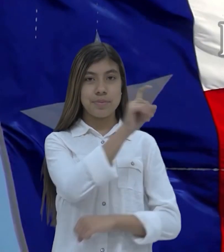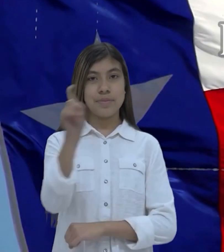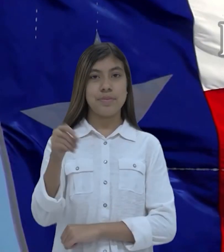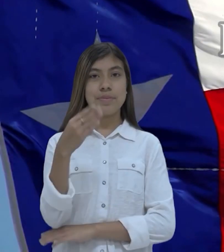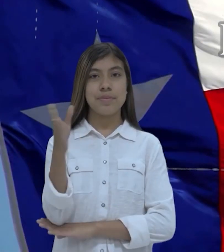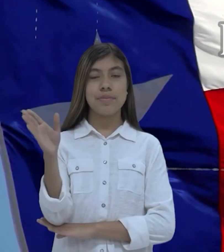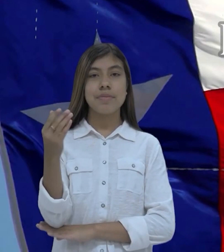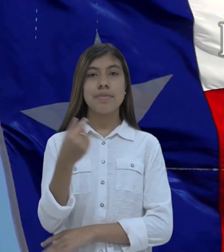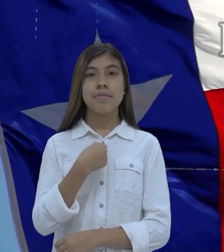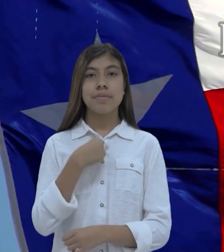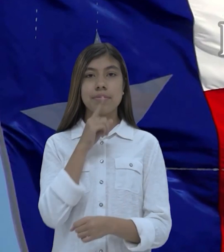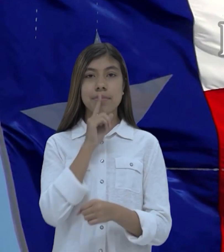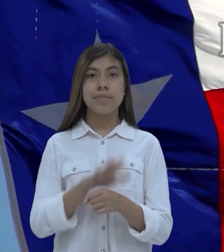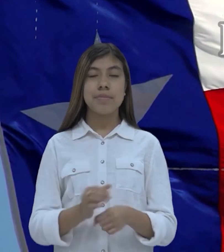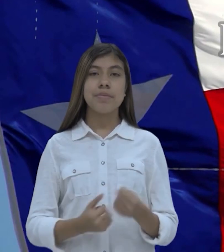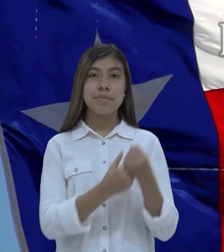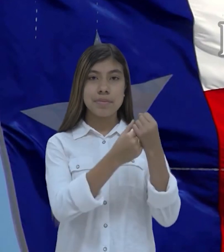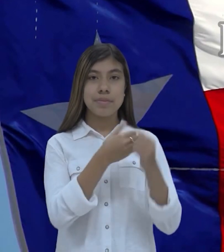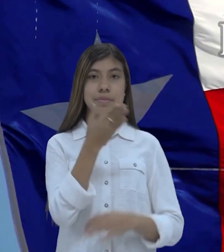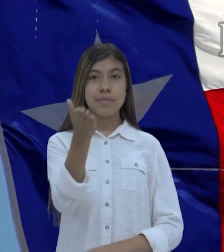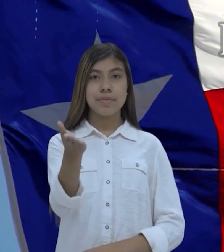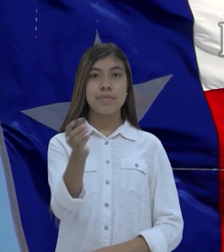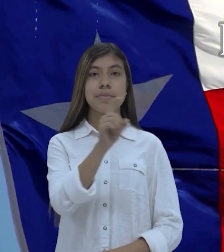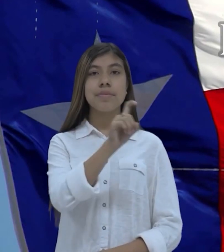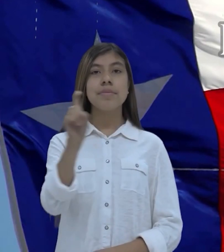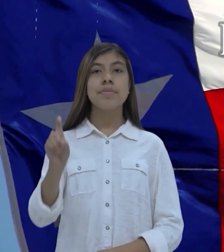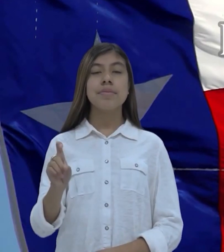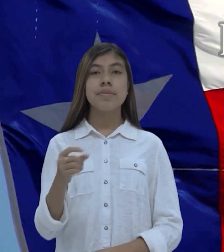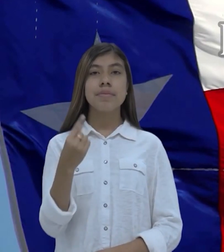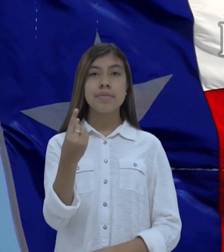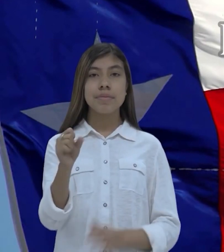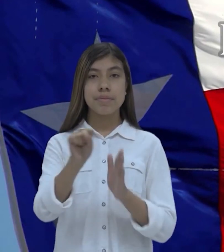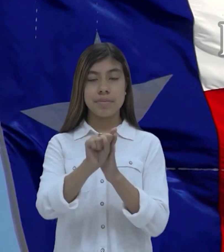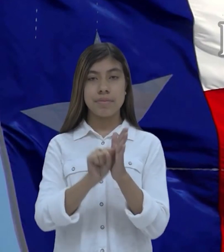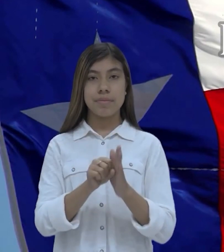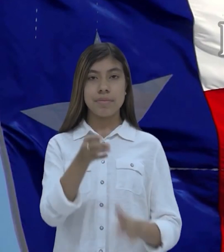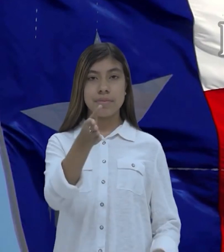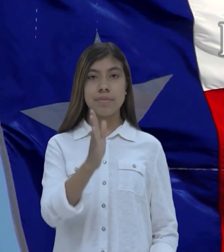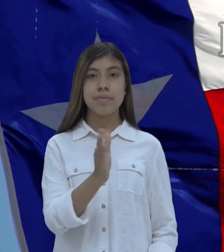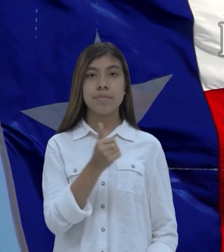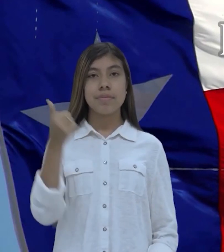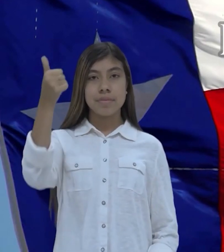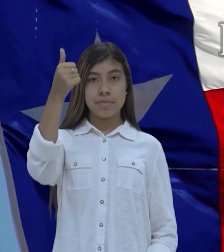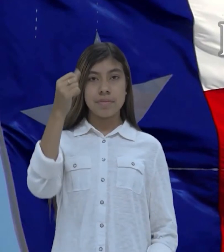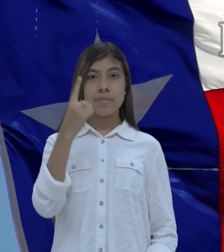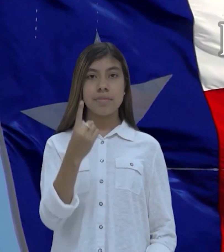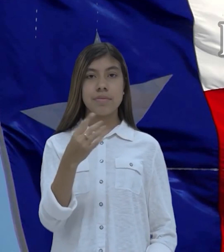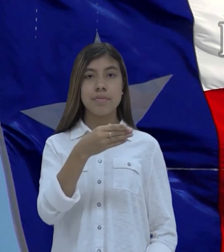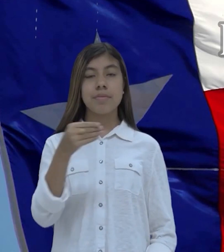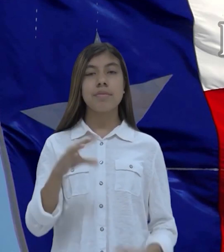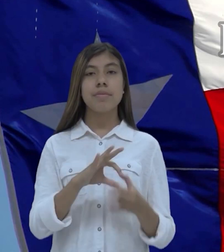the Texas flag. I pledge allegiance to thee, Texas, one state, under